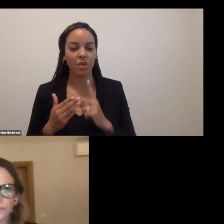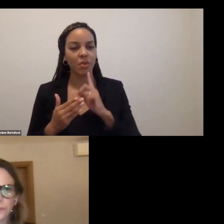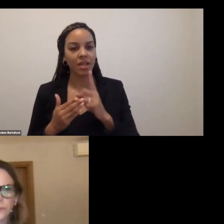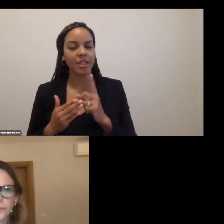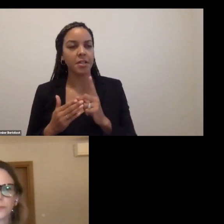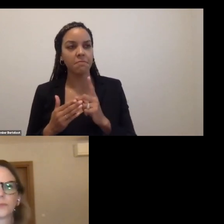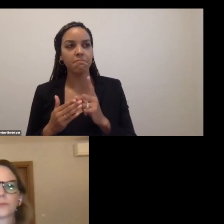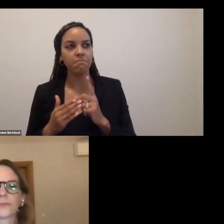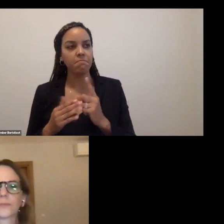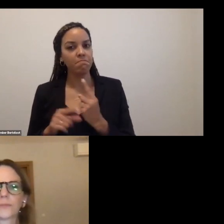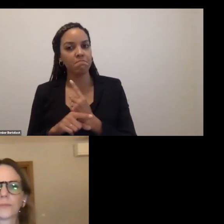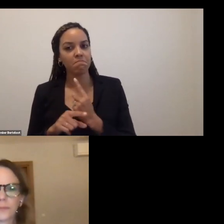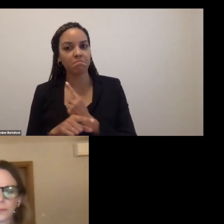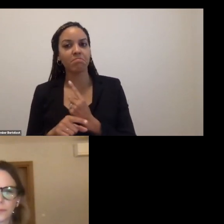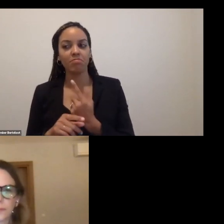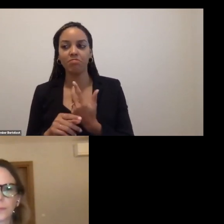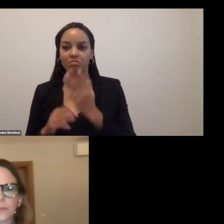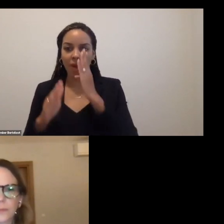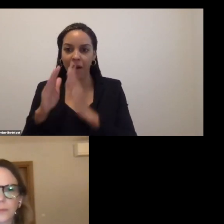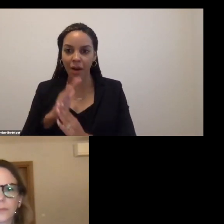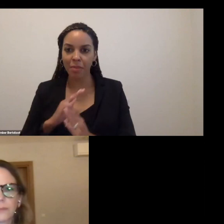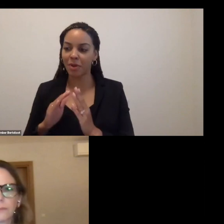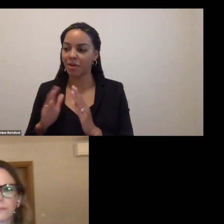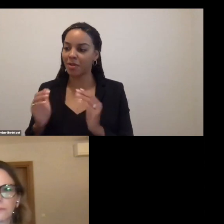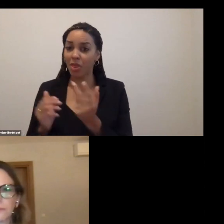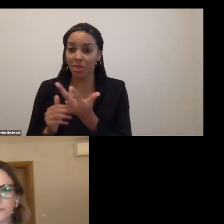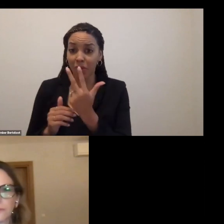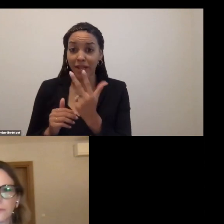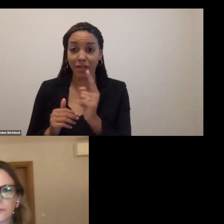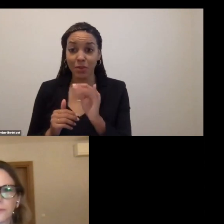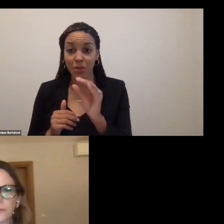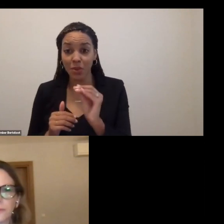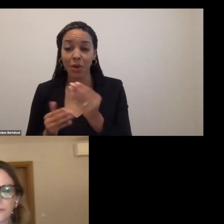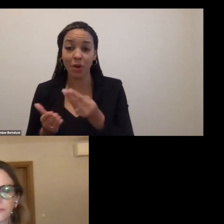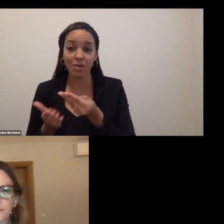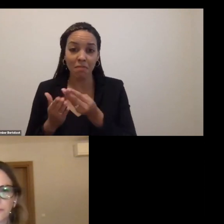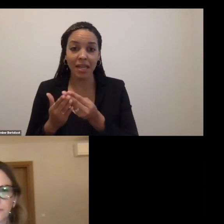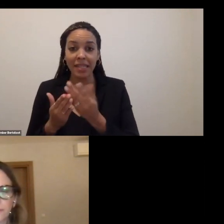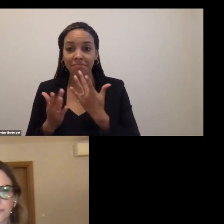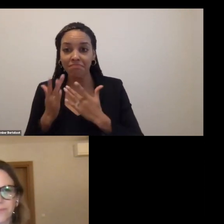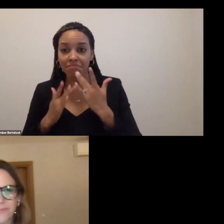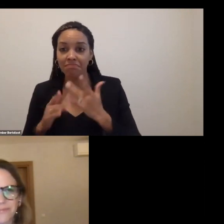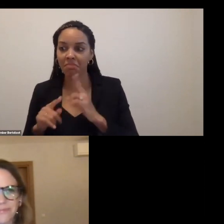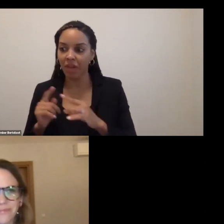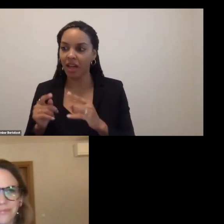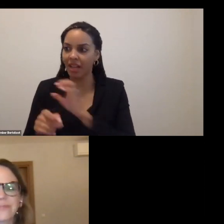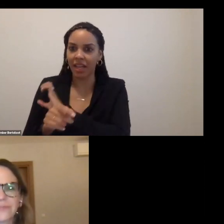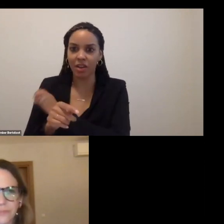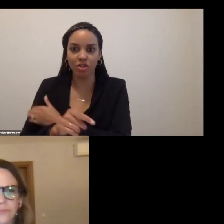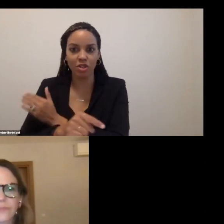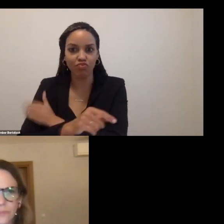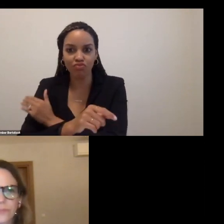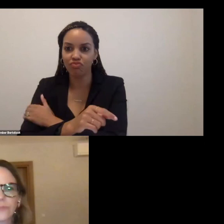3 studios and not so much money, but much of energy. Helsinki-based artists were very